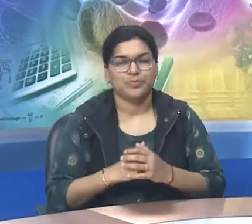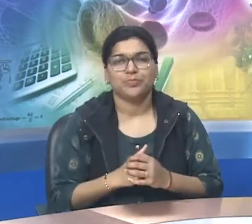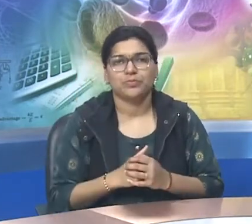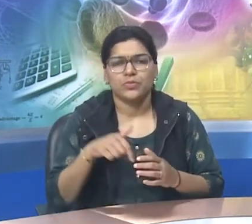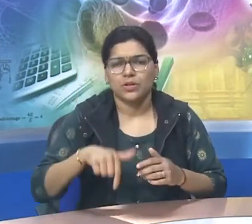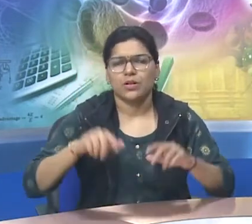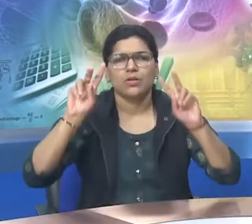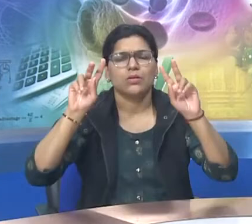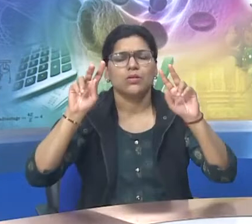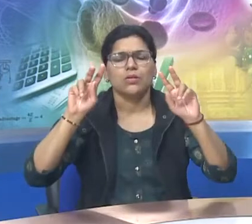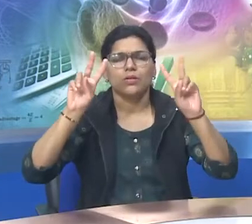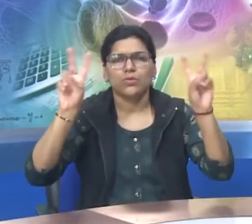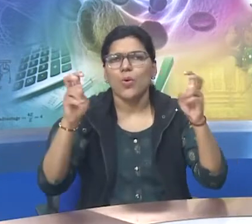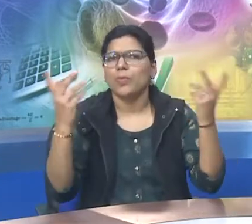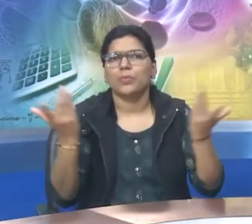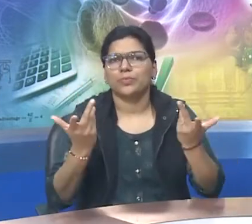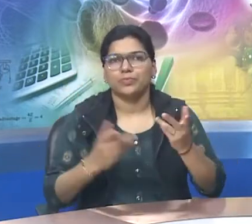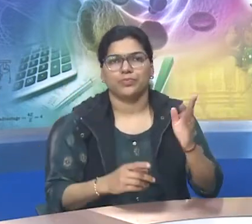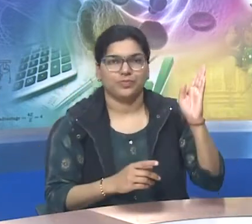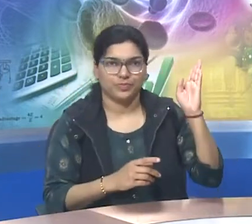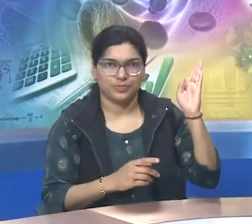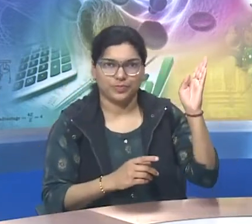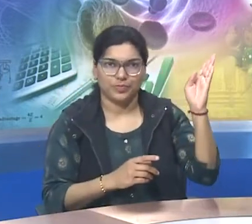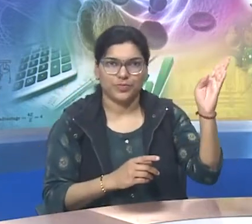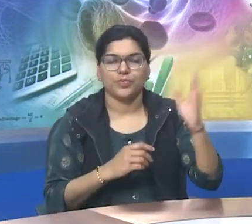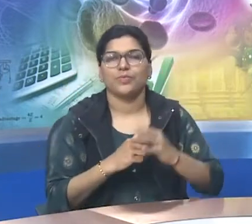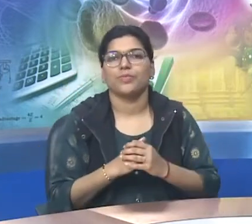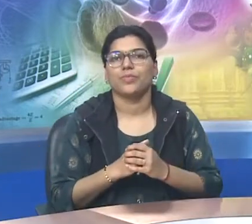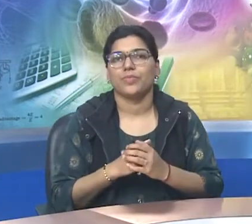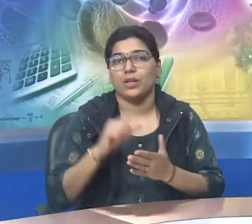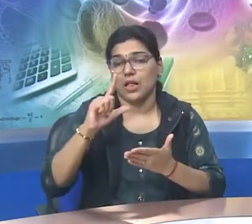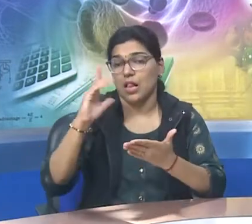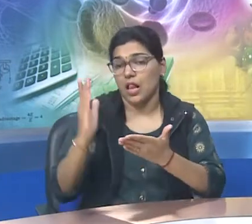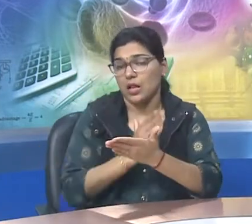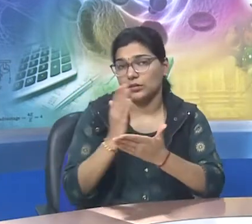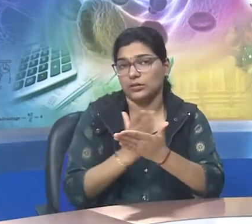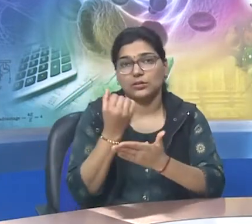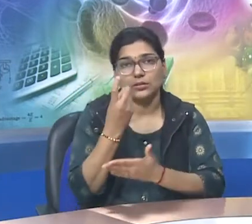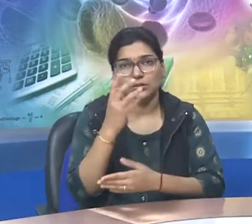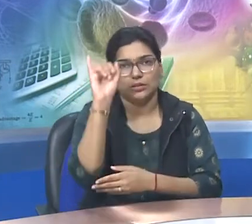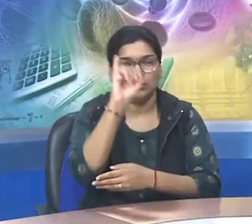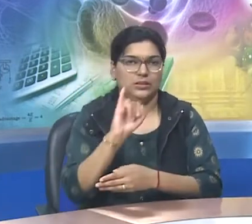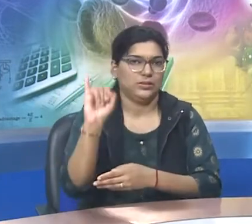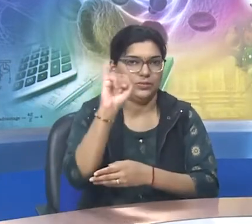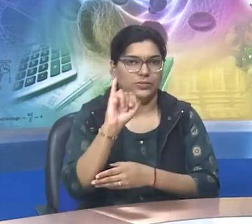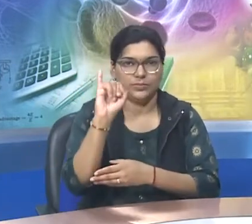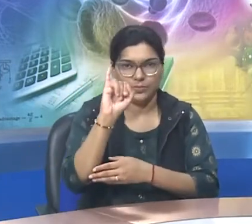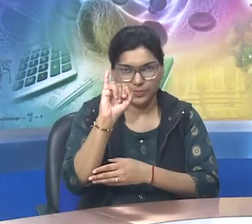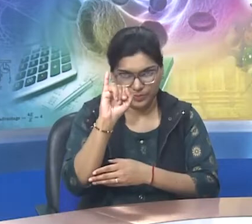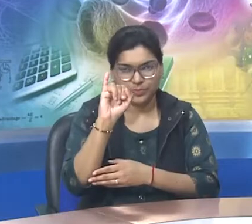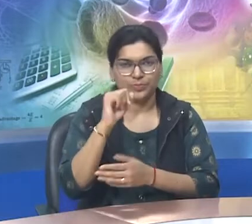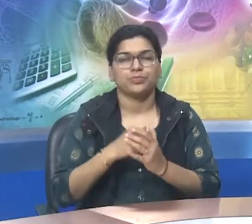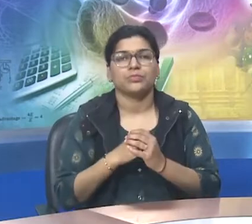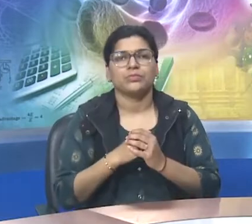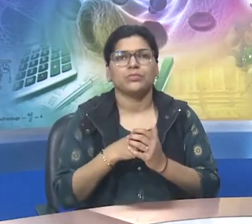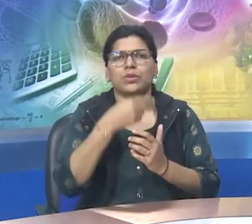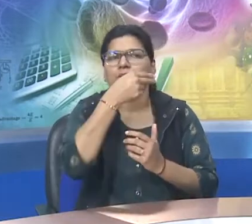is 302 and today we would be doing lesson number 6 and name